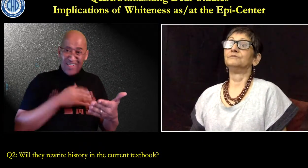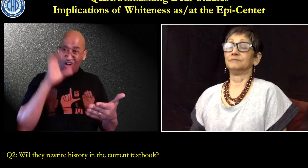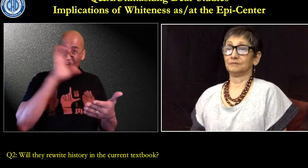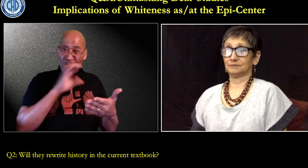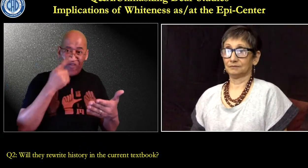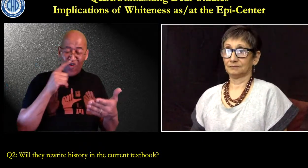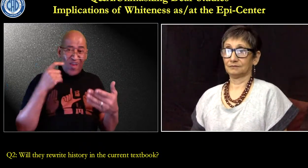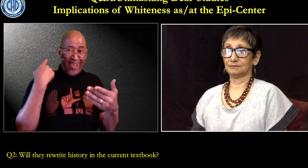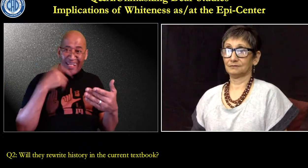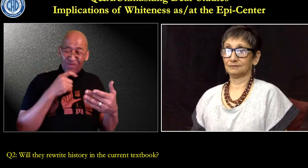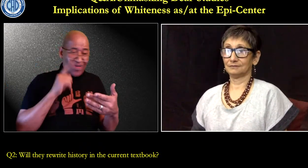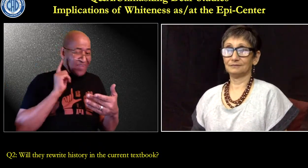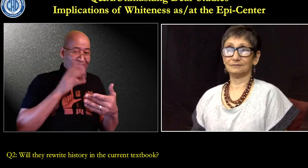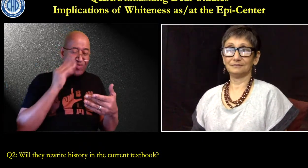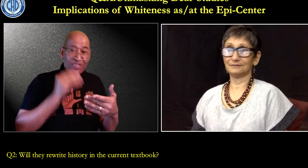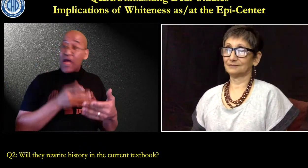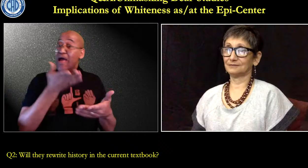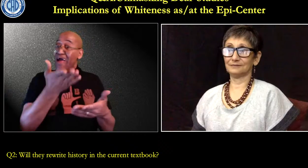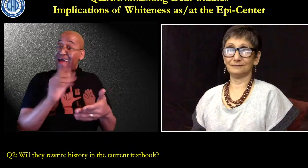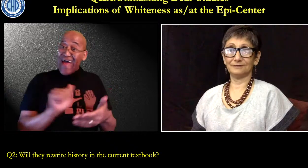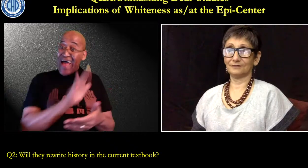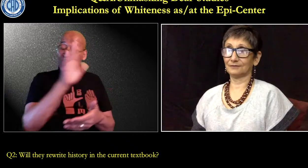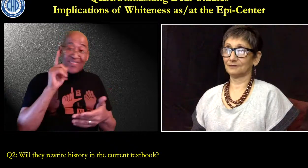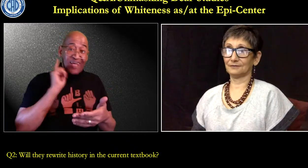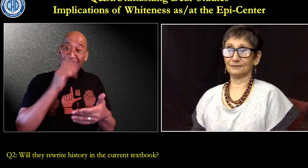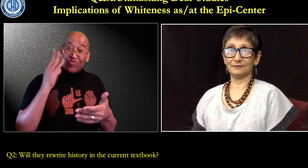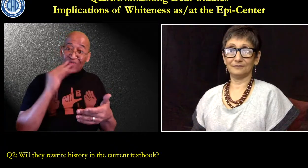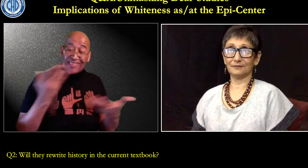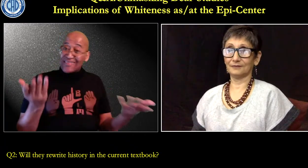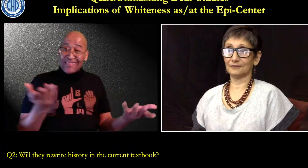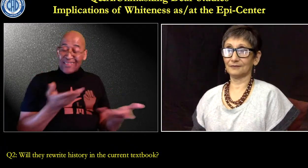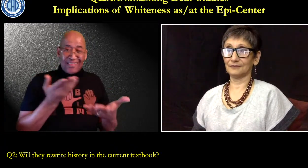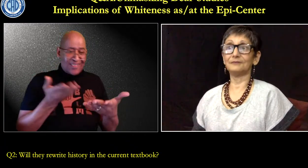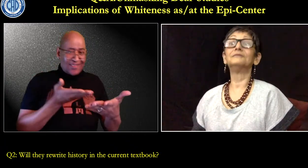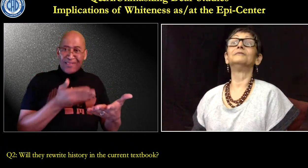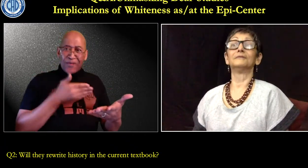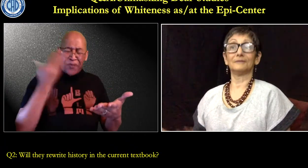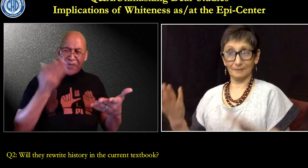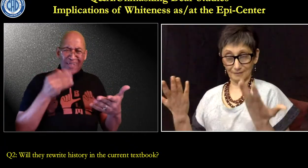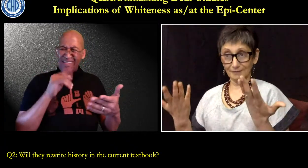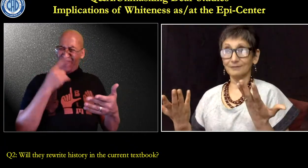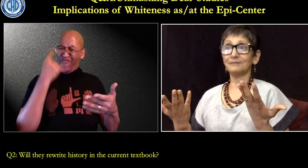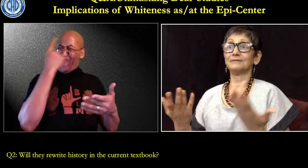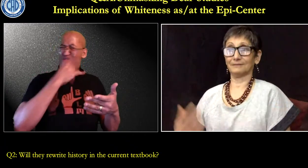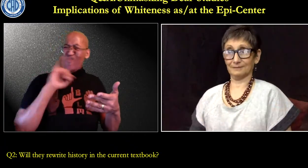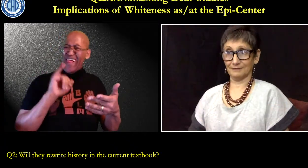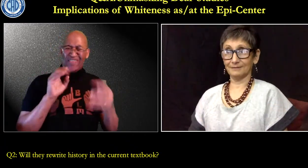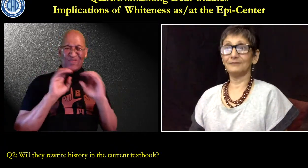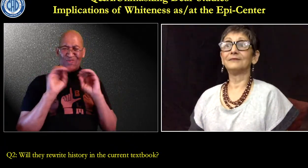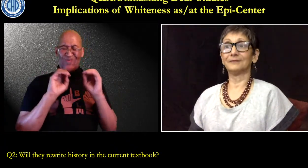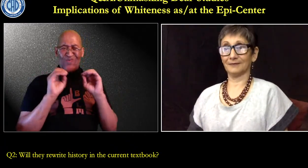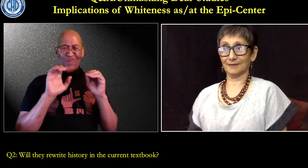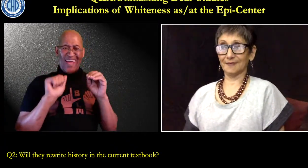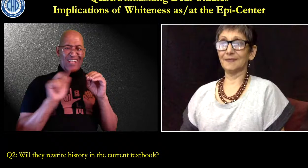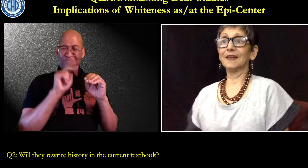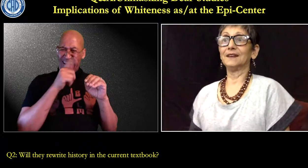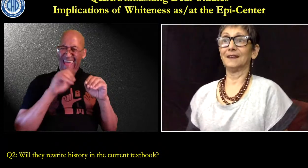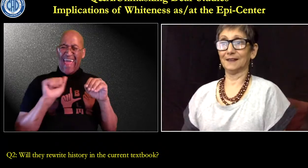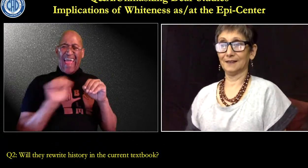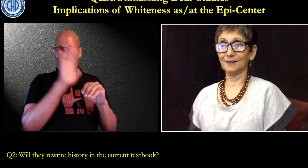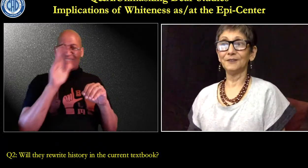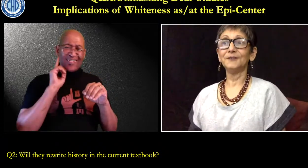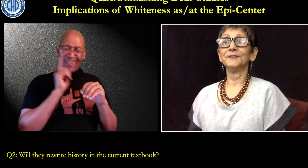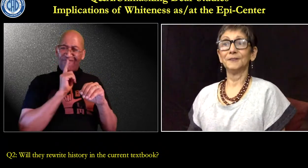literally few books that you can see. But even whenever you read through it, you don't see much about the Spanish culture and history